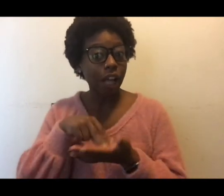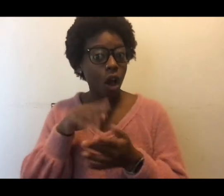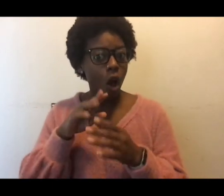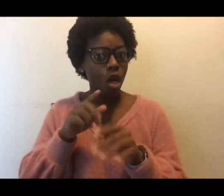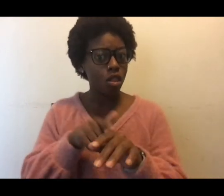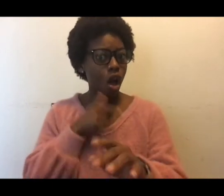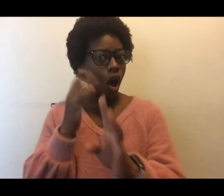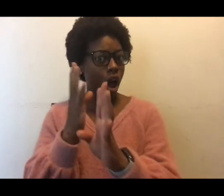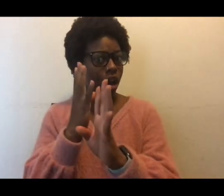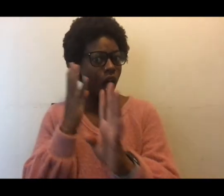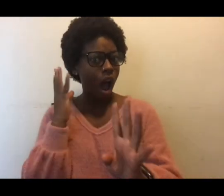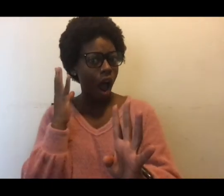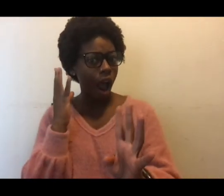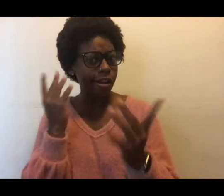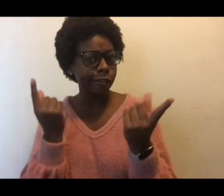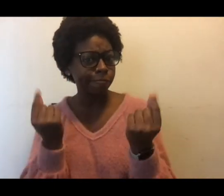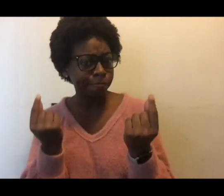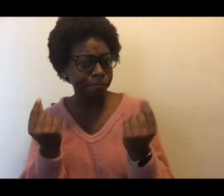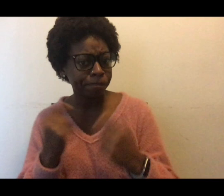in a long line.